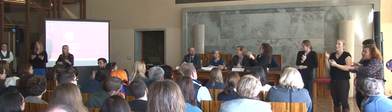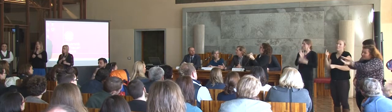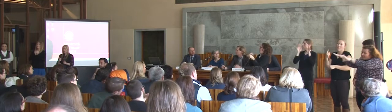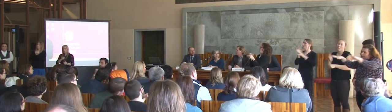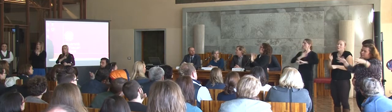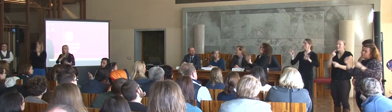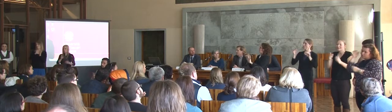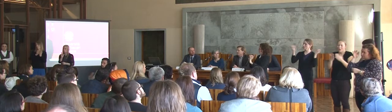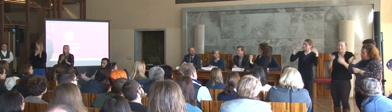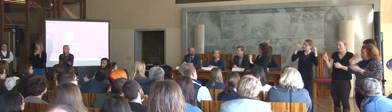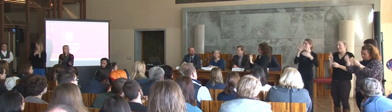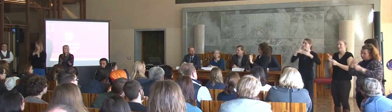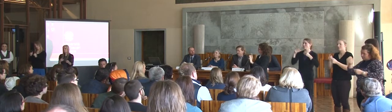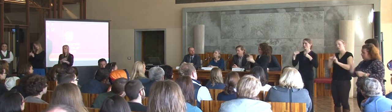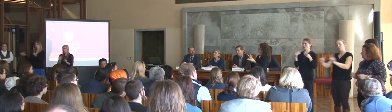a dictionary.